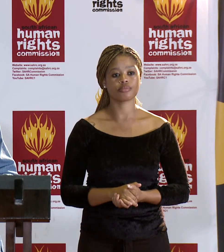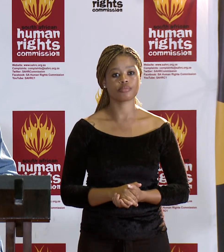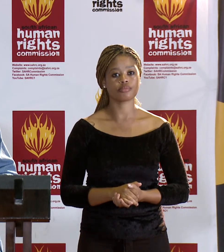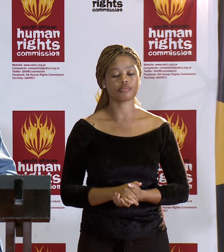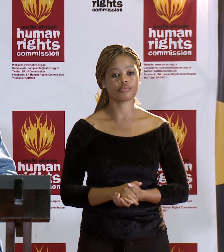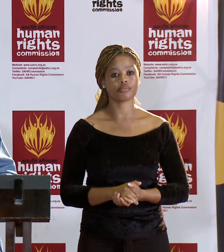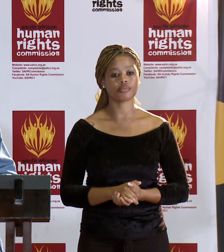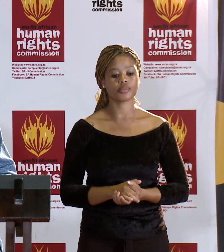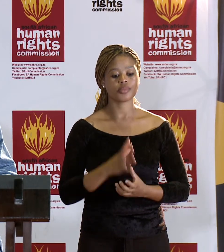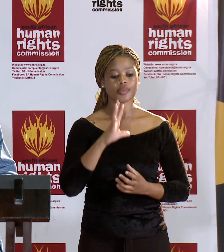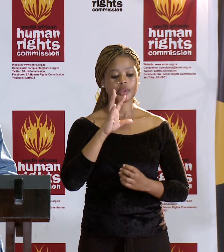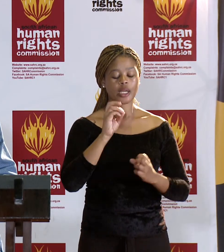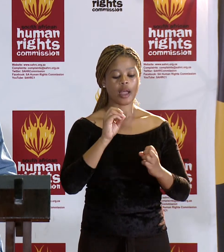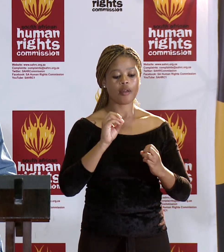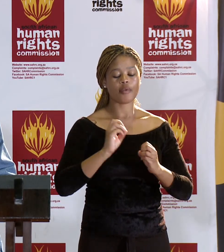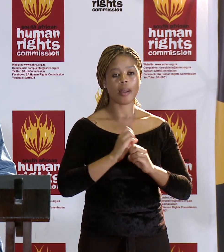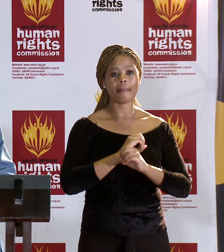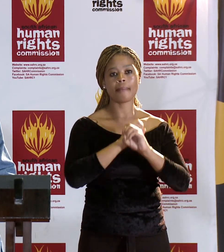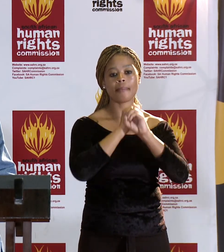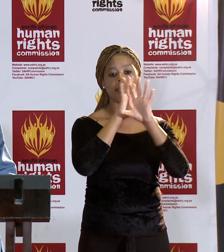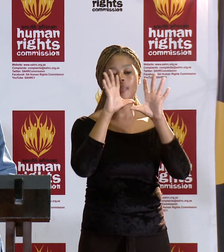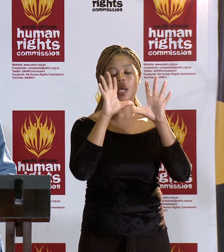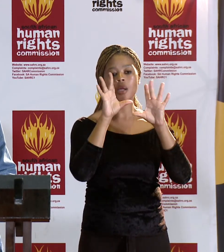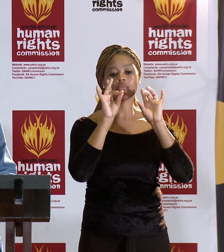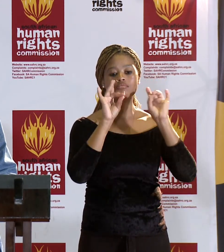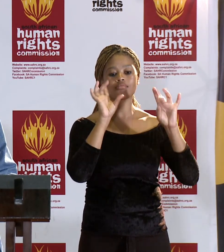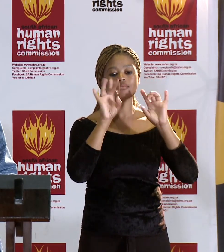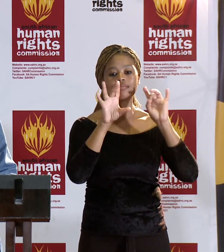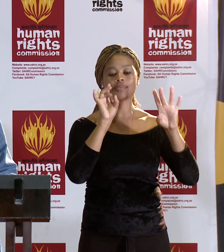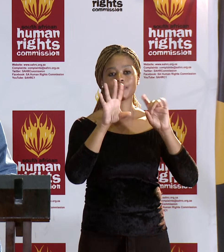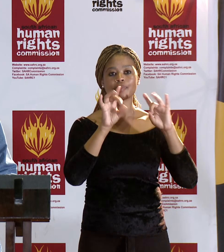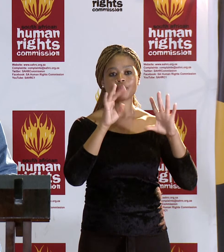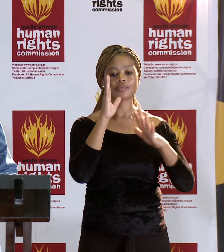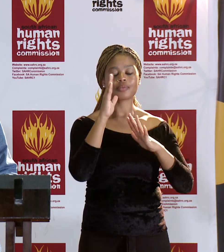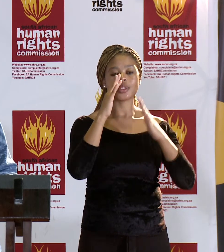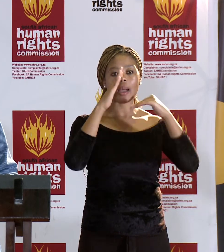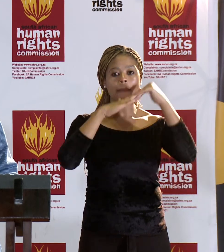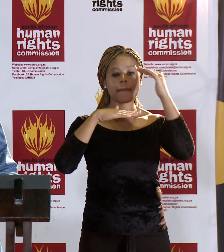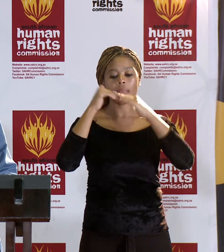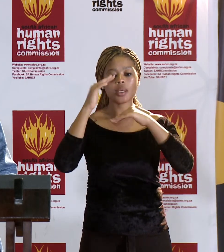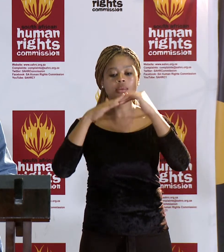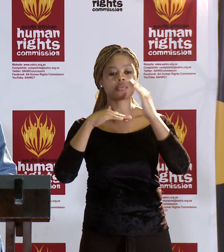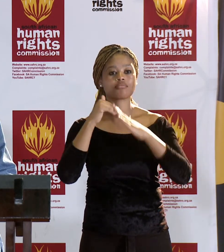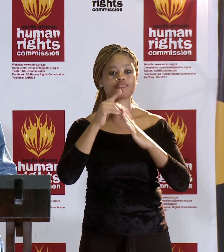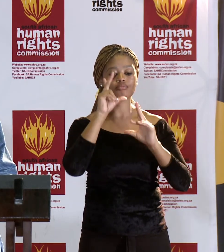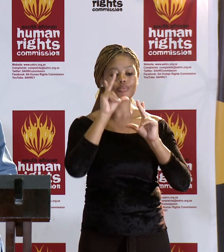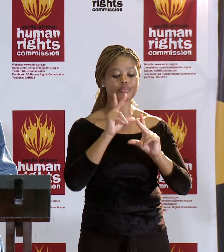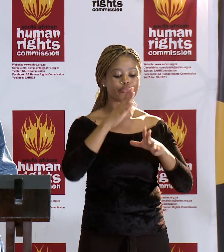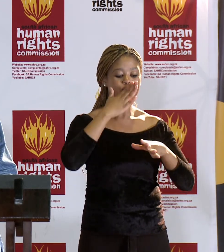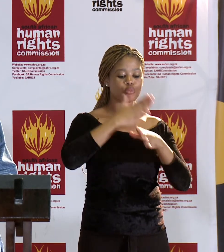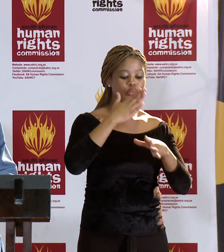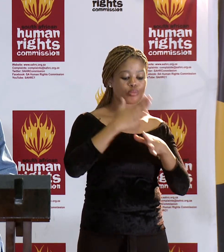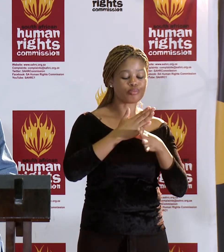Amazing glittering buildings where people live, work, and play.